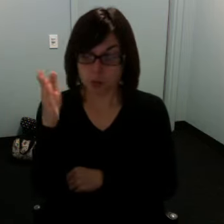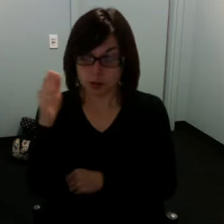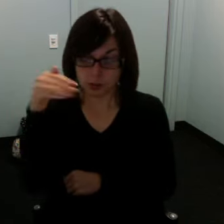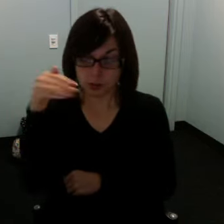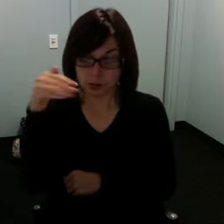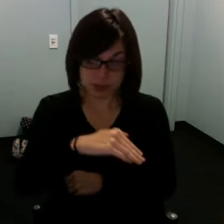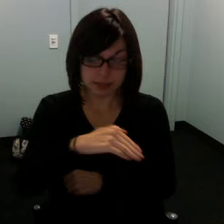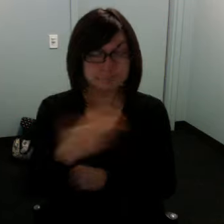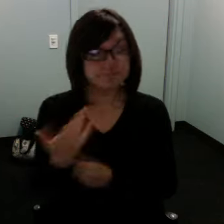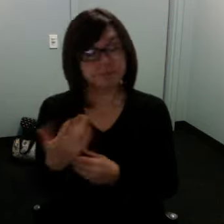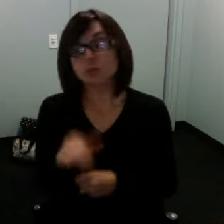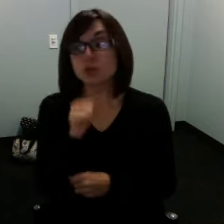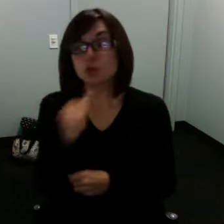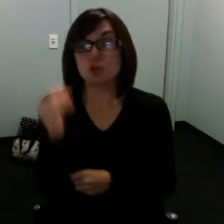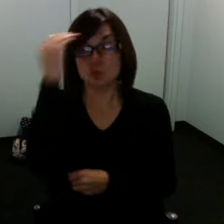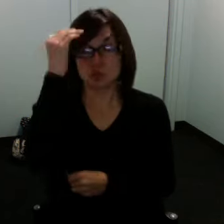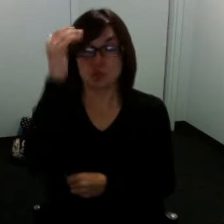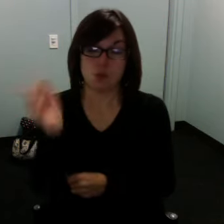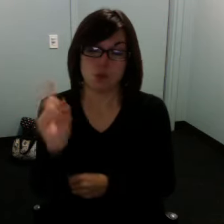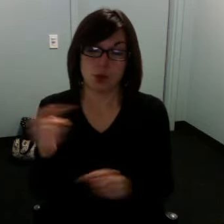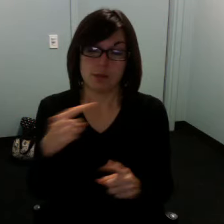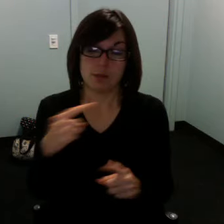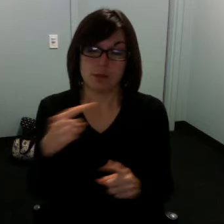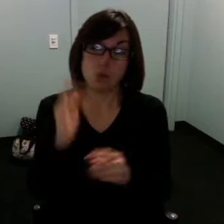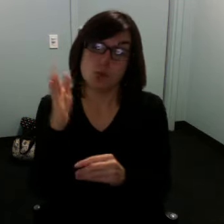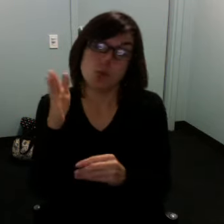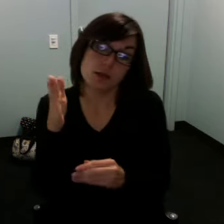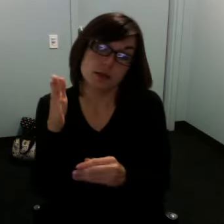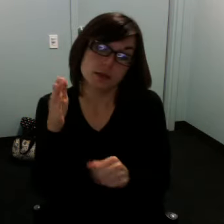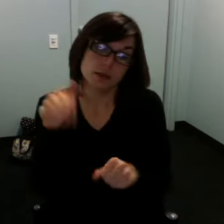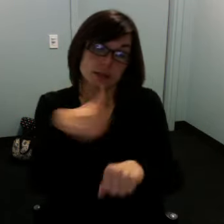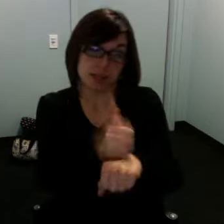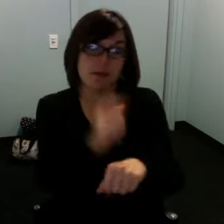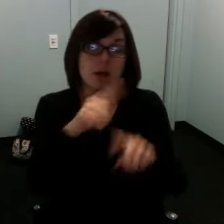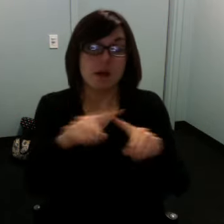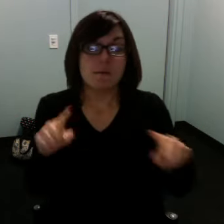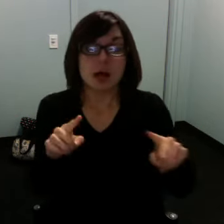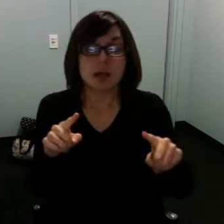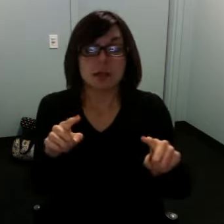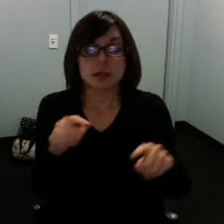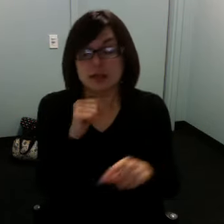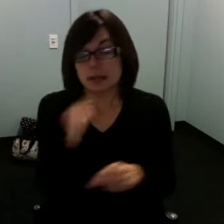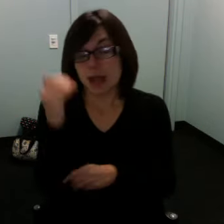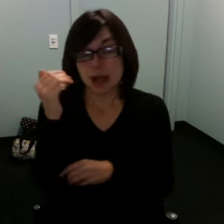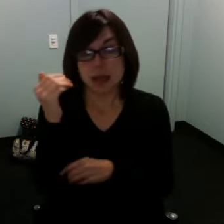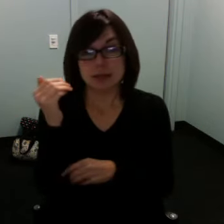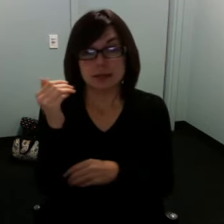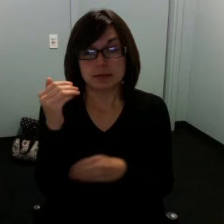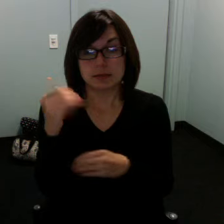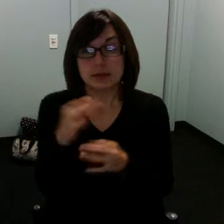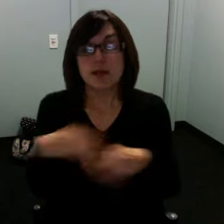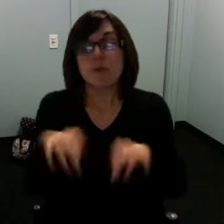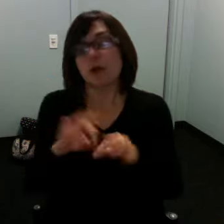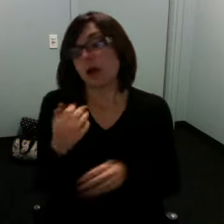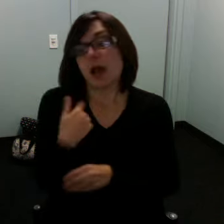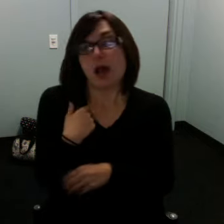I certainly don't know at the angle at which the lines are going to cross one another, but I don't care about that. All I care about is where